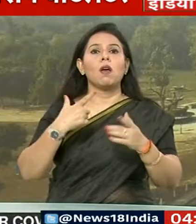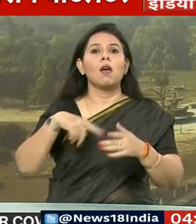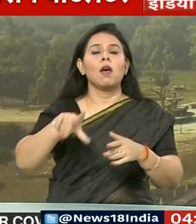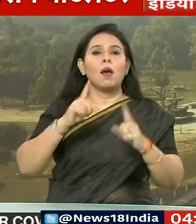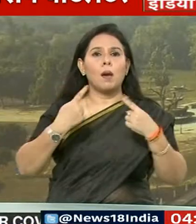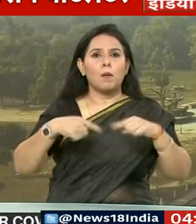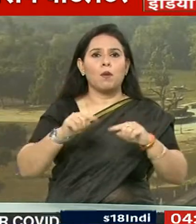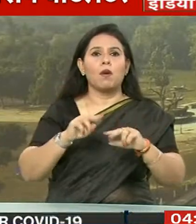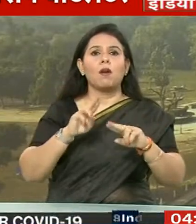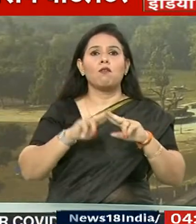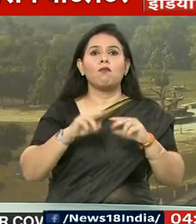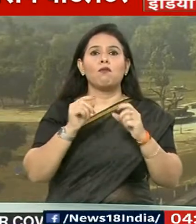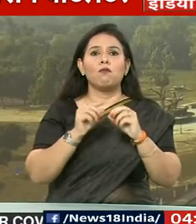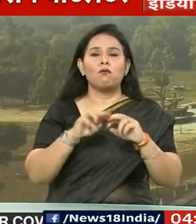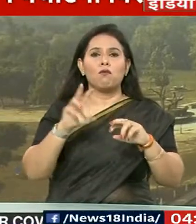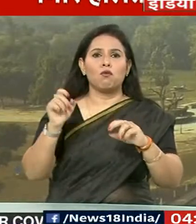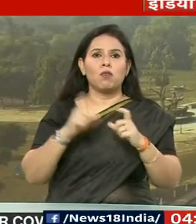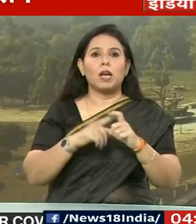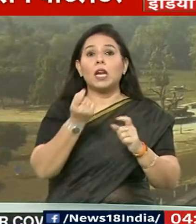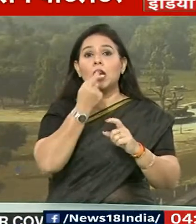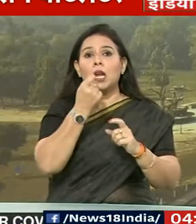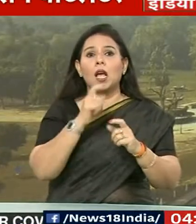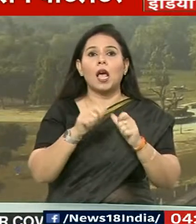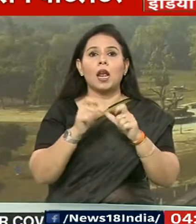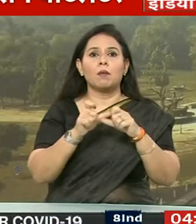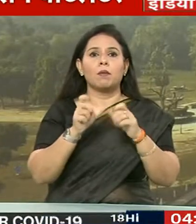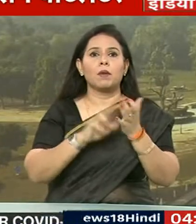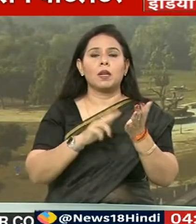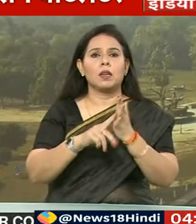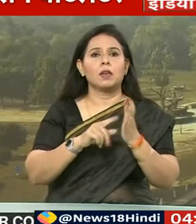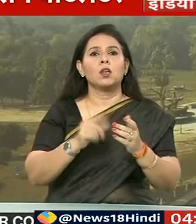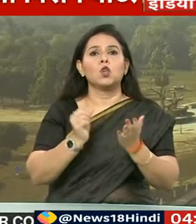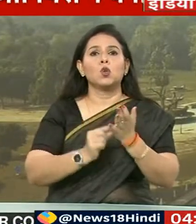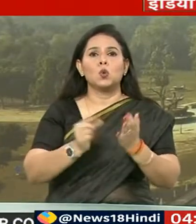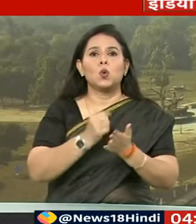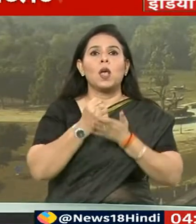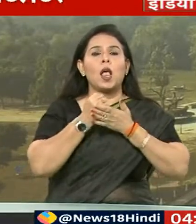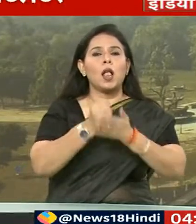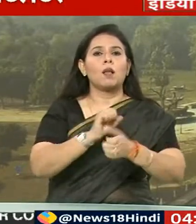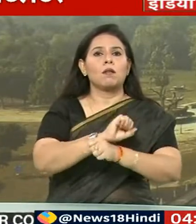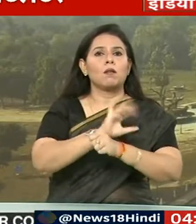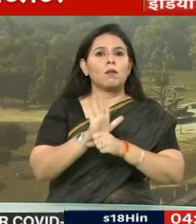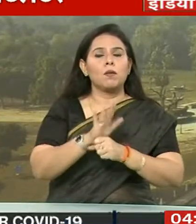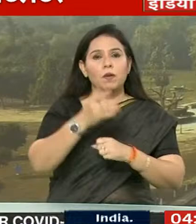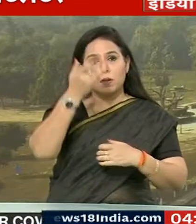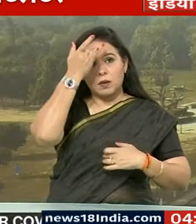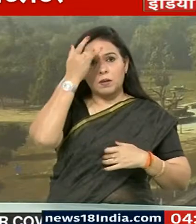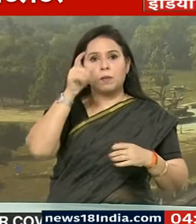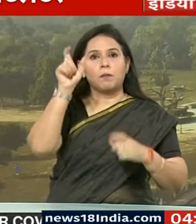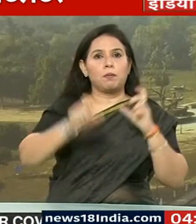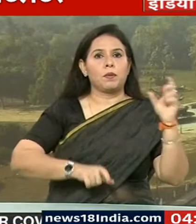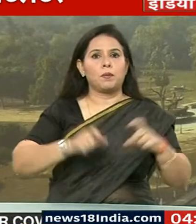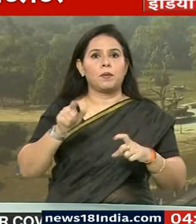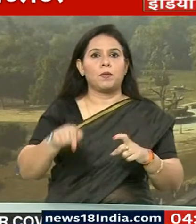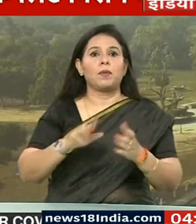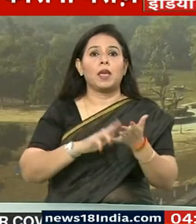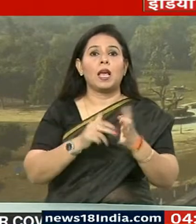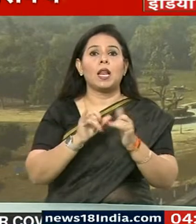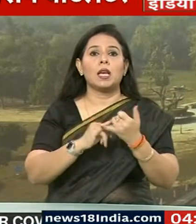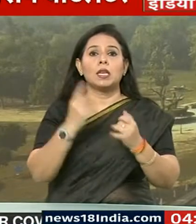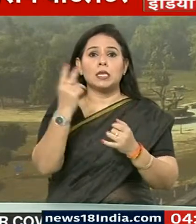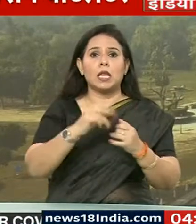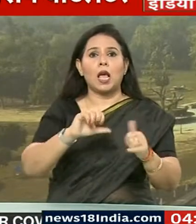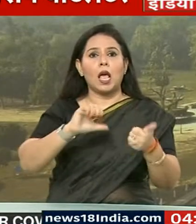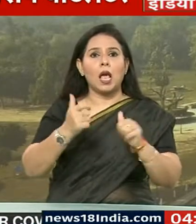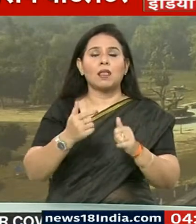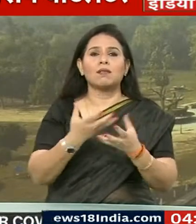approval from Food and Drug Administrations so that it can be used to help coronavirus patients. NASA also